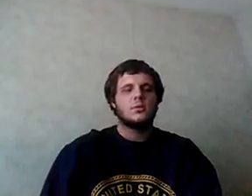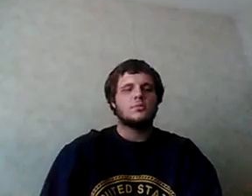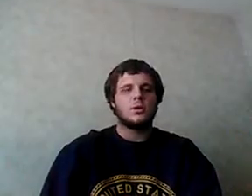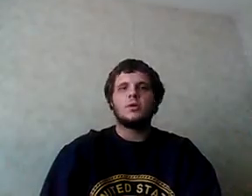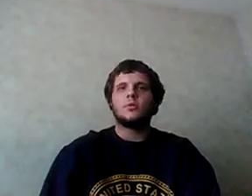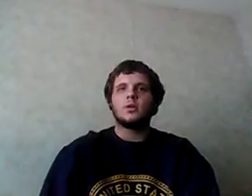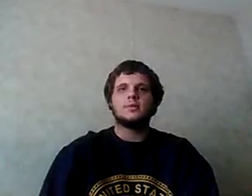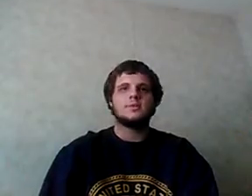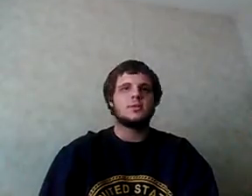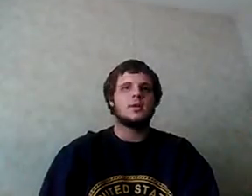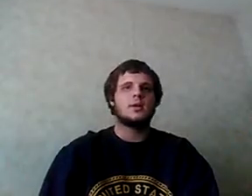But anyways,